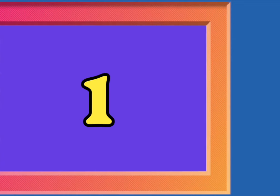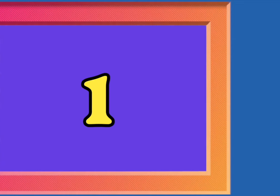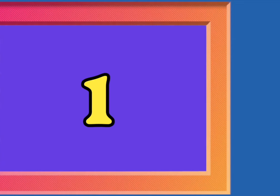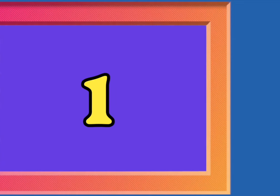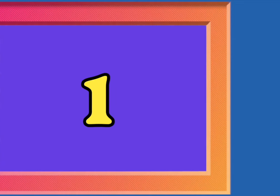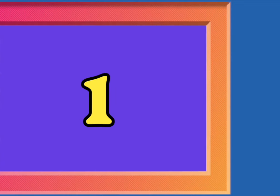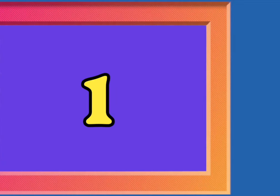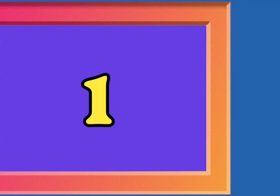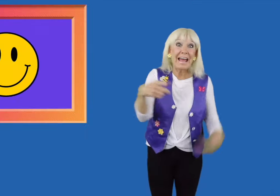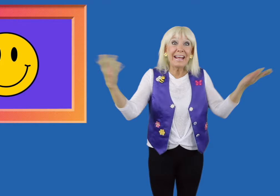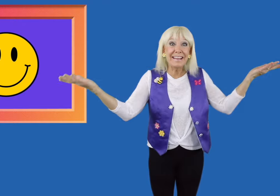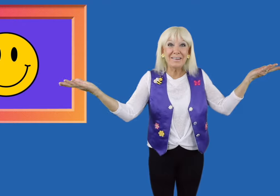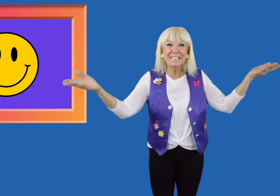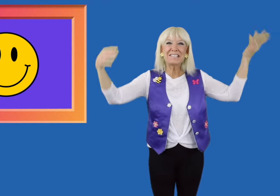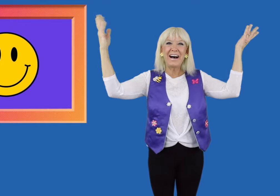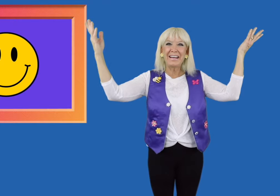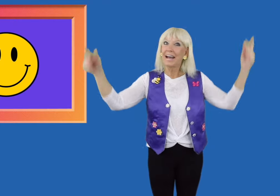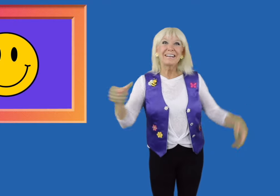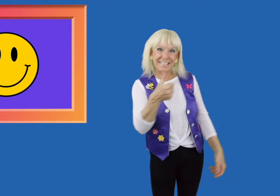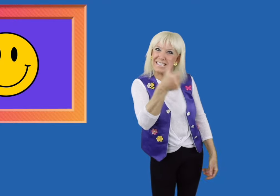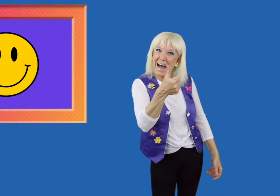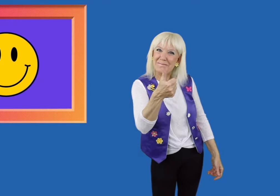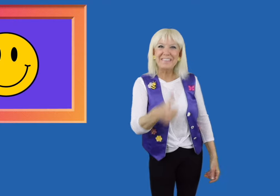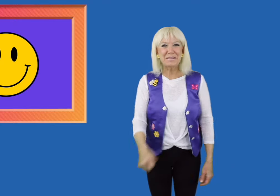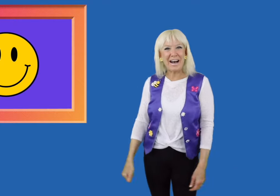We're back at 1. Hey, that was fun. Good job, everybody. Ready?